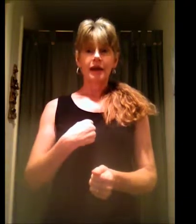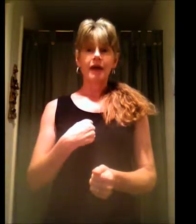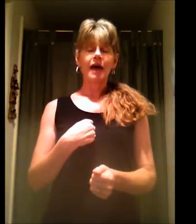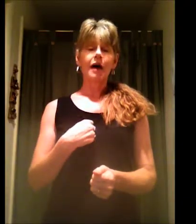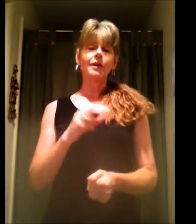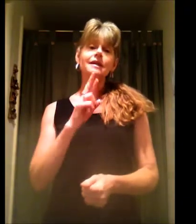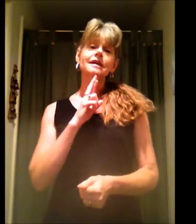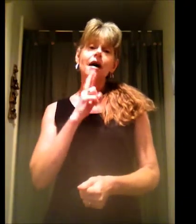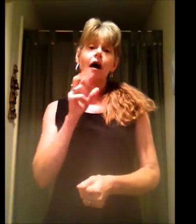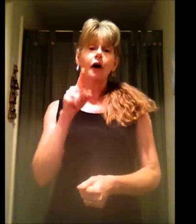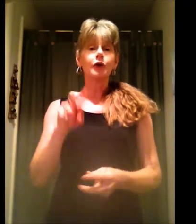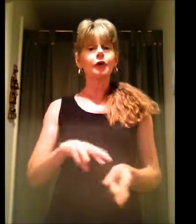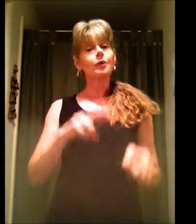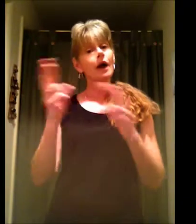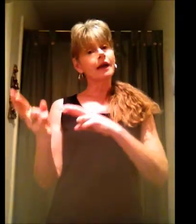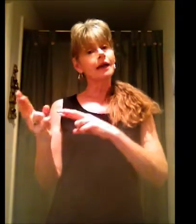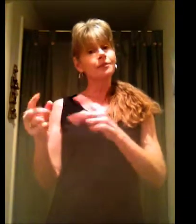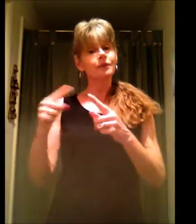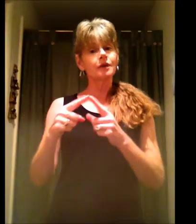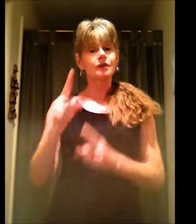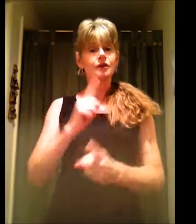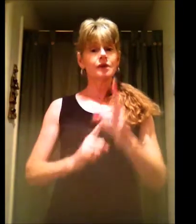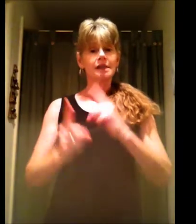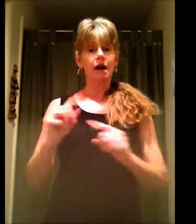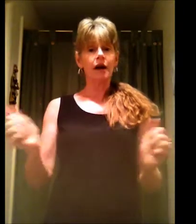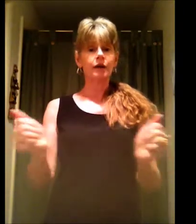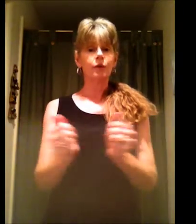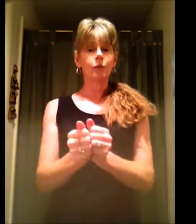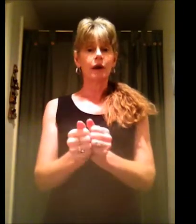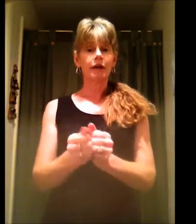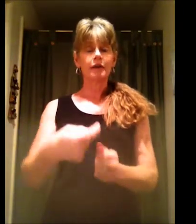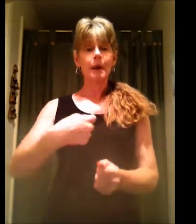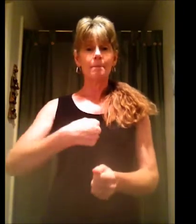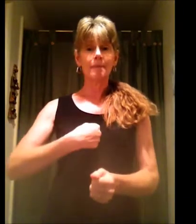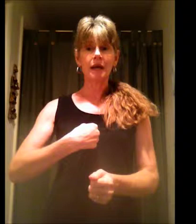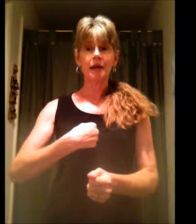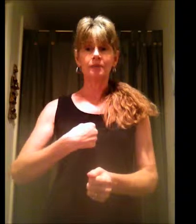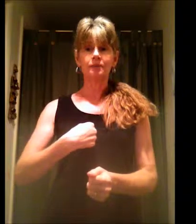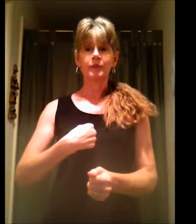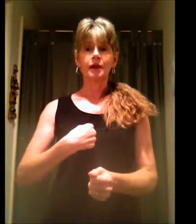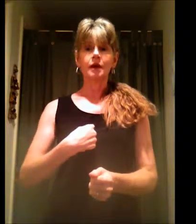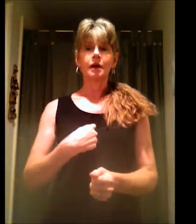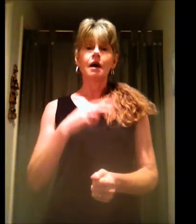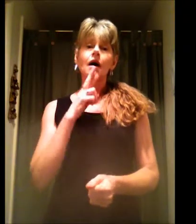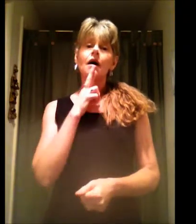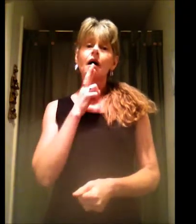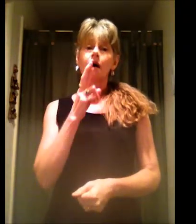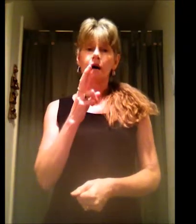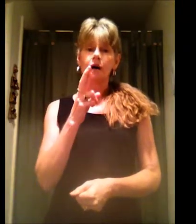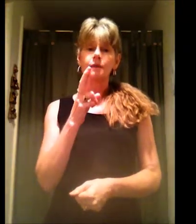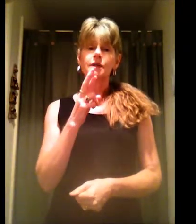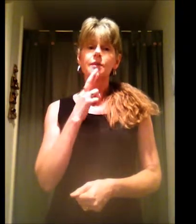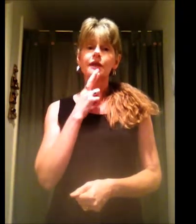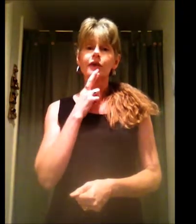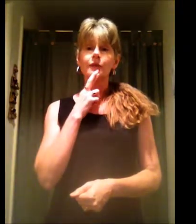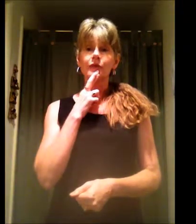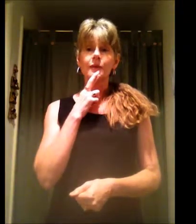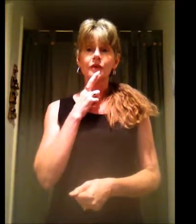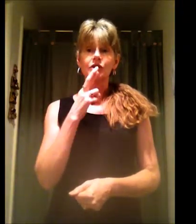and that was, are you ready to sign with me? Are, to be verb from your